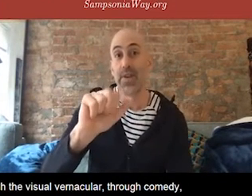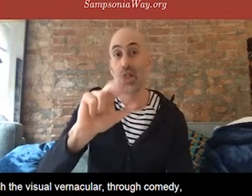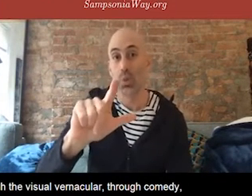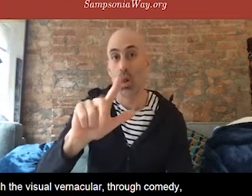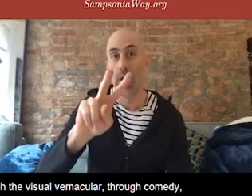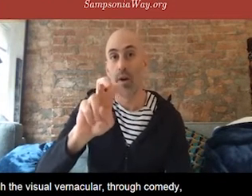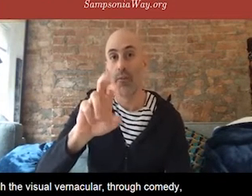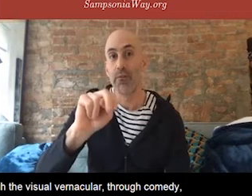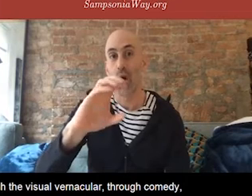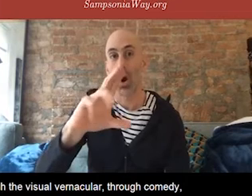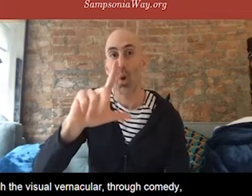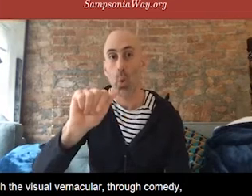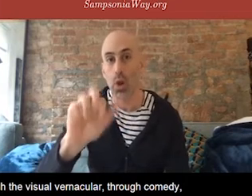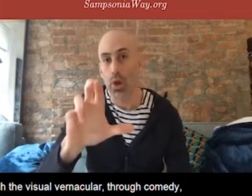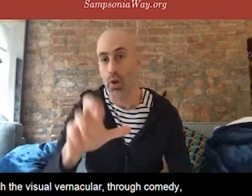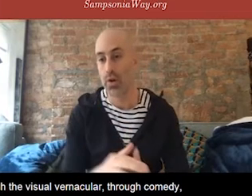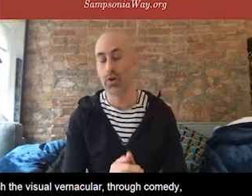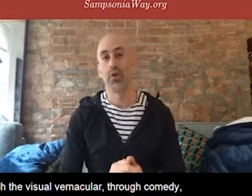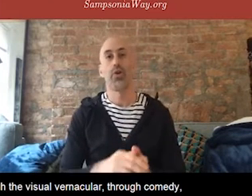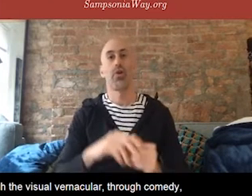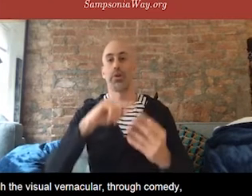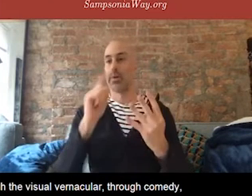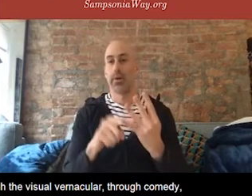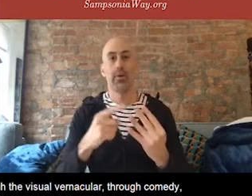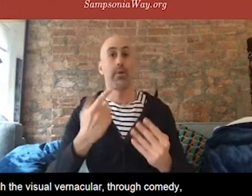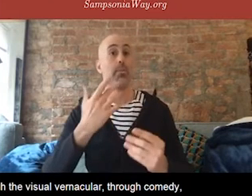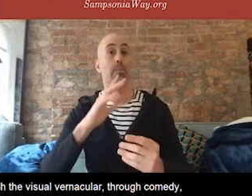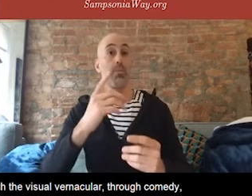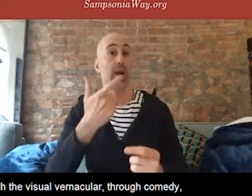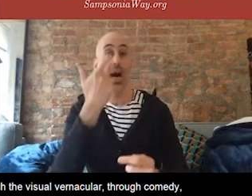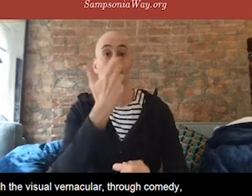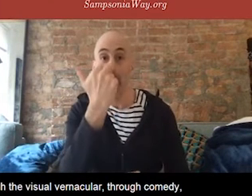storytelling, through the visual vernacular,